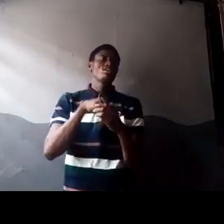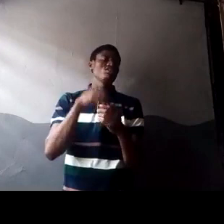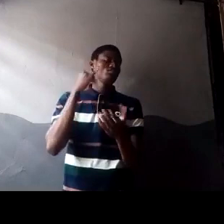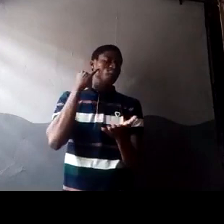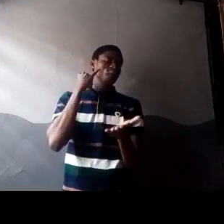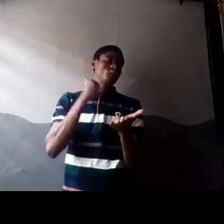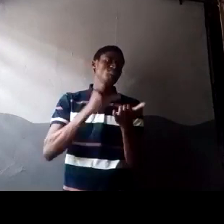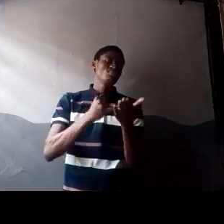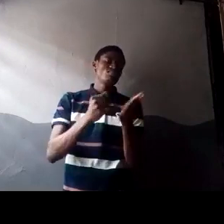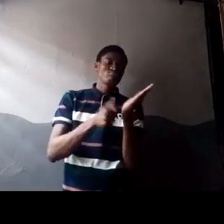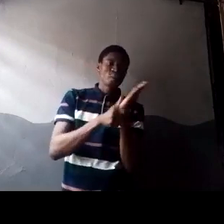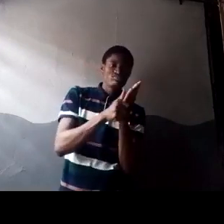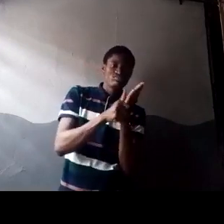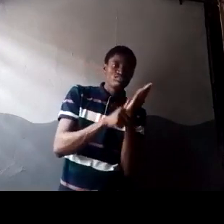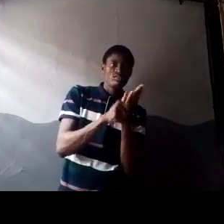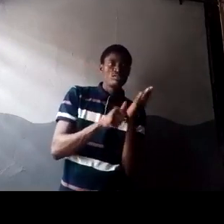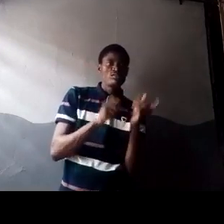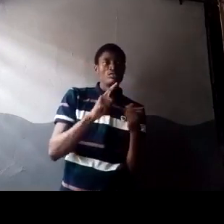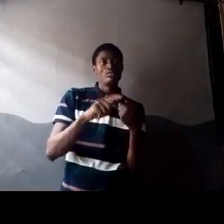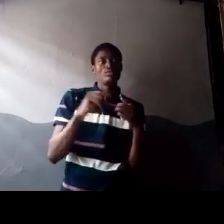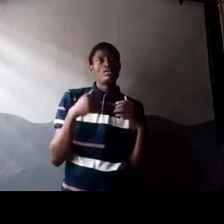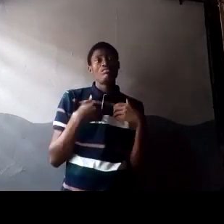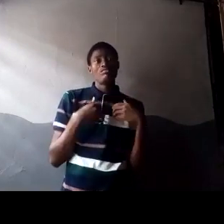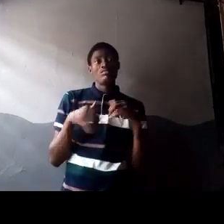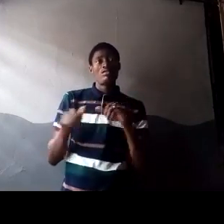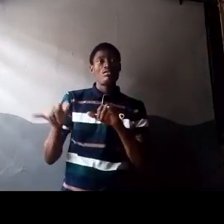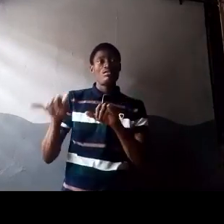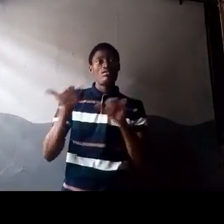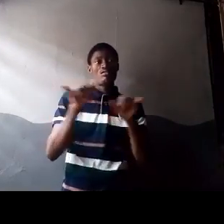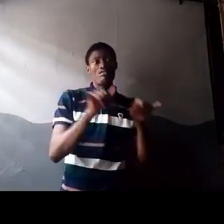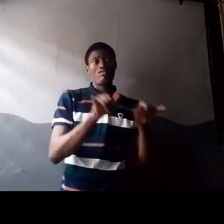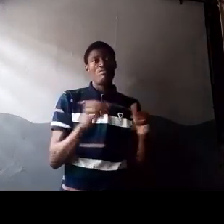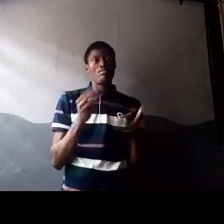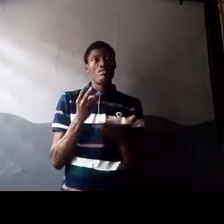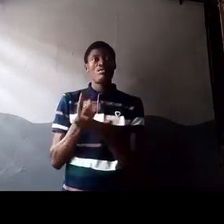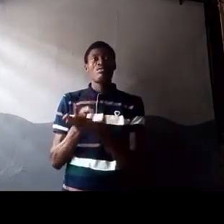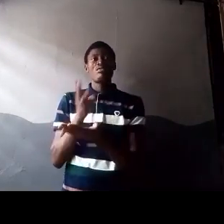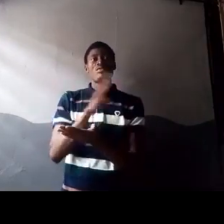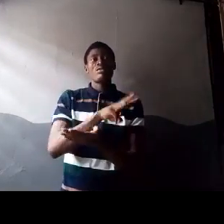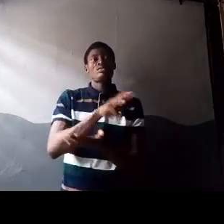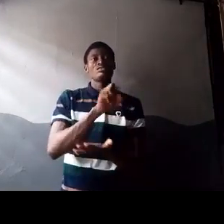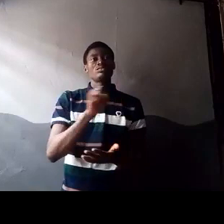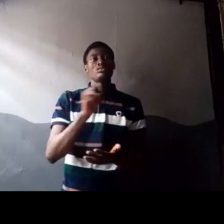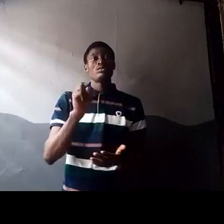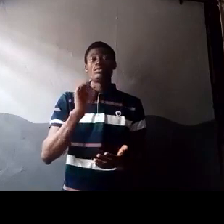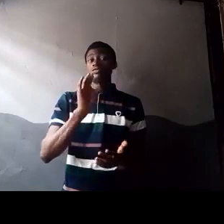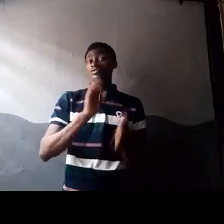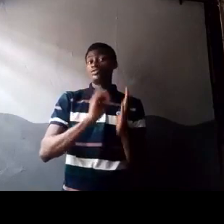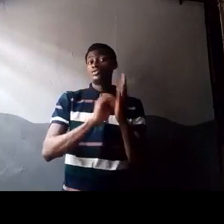Commonwealth scholarship. My university has 2 other scholars, and